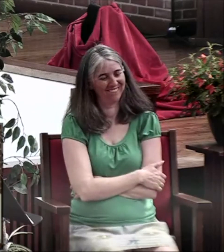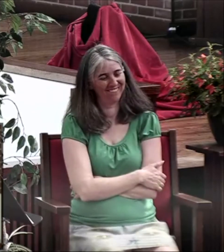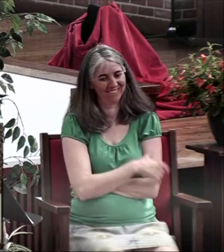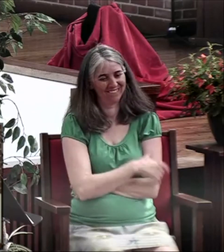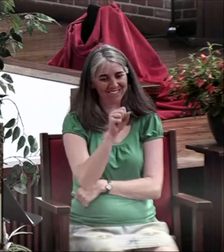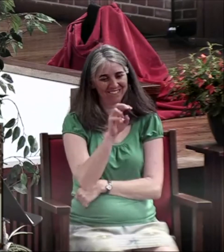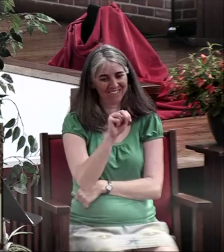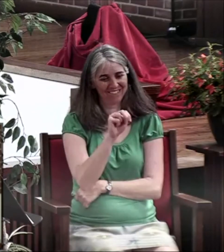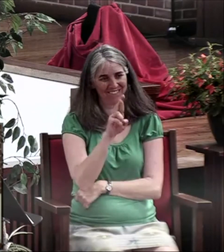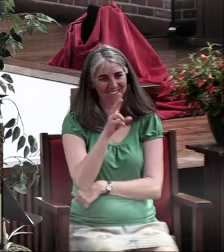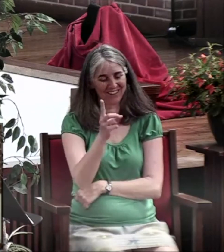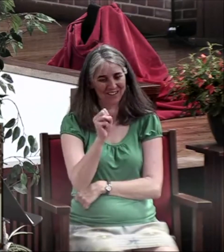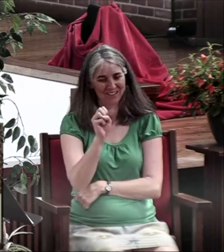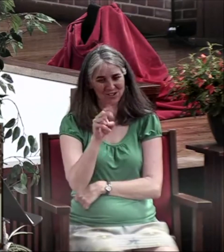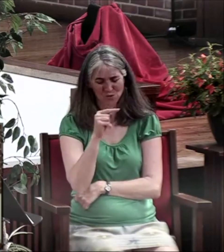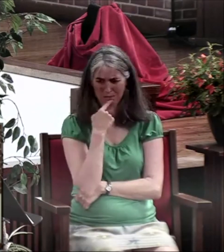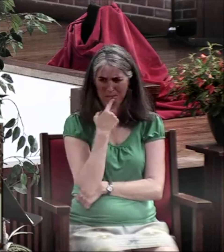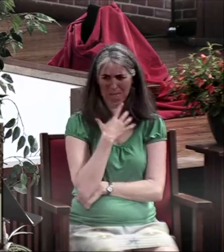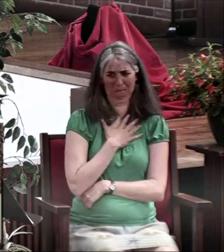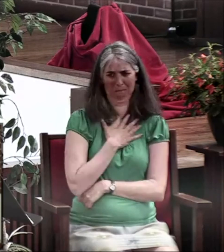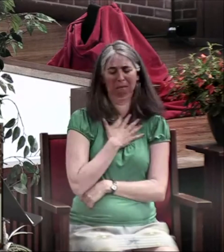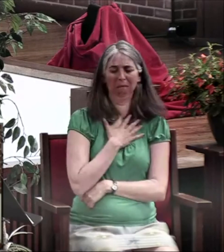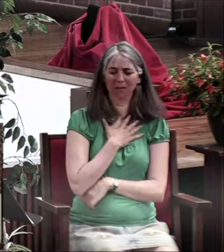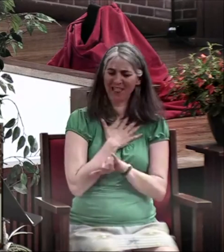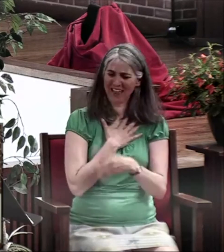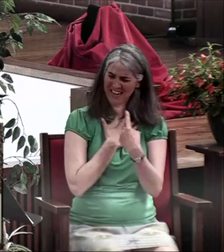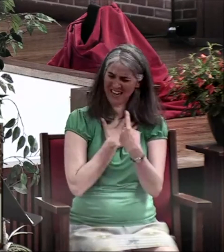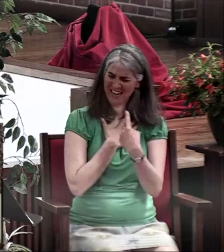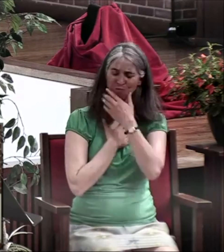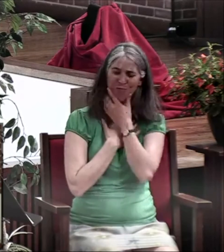Leonard Sweet was floored by this theologian's answer.